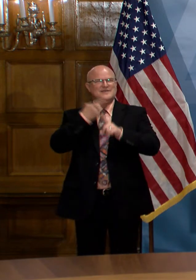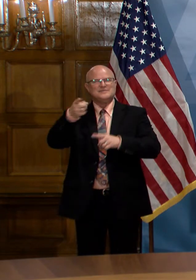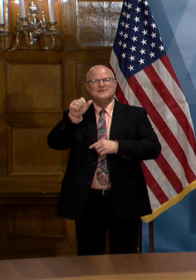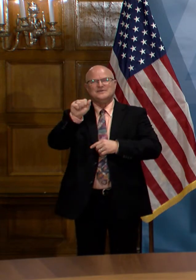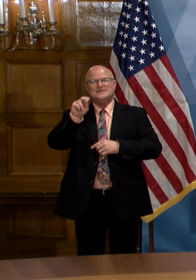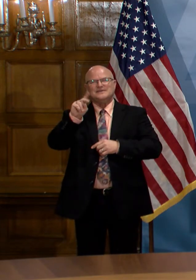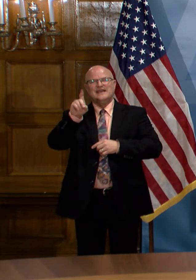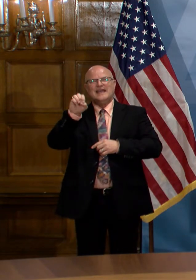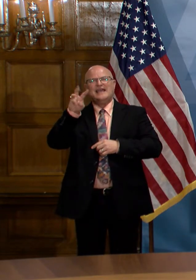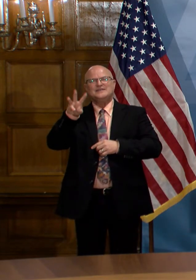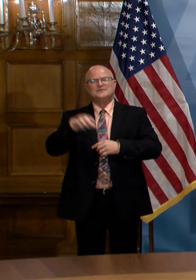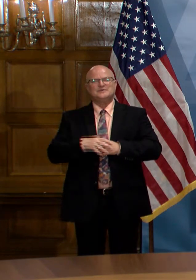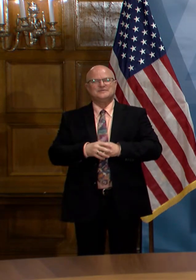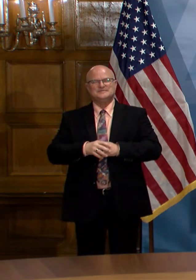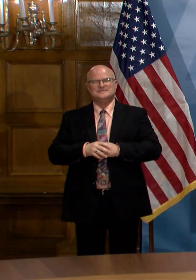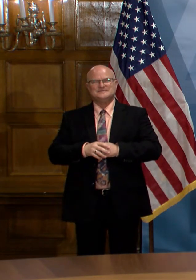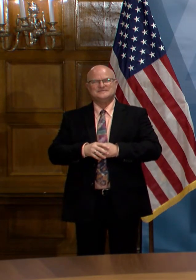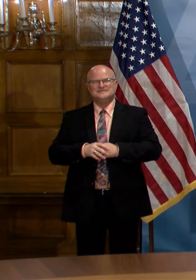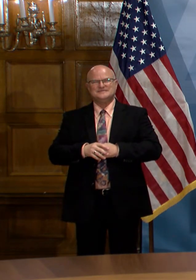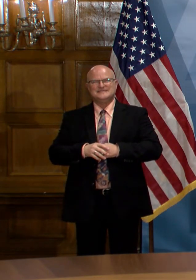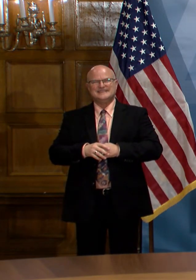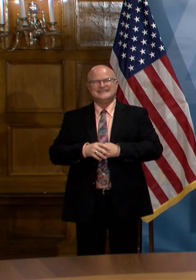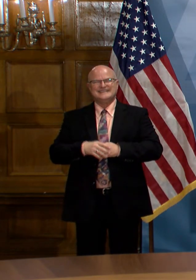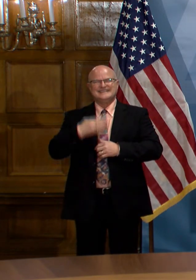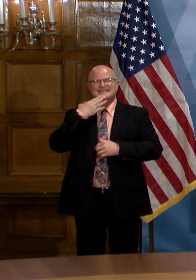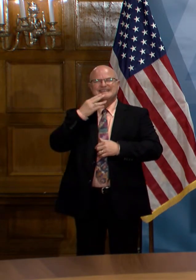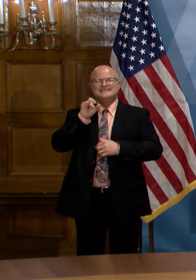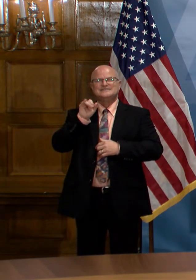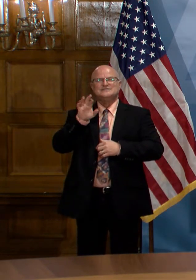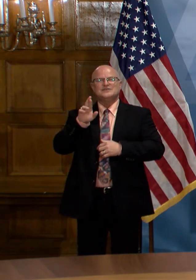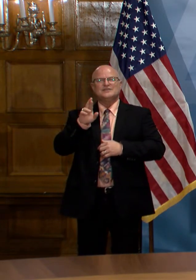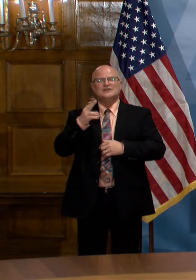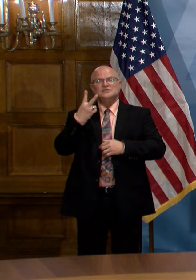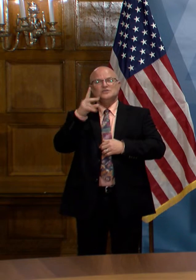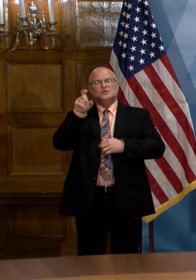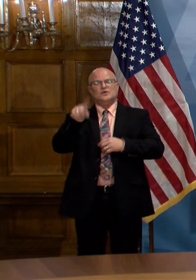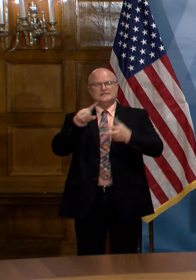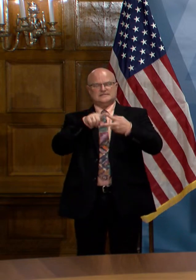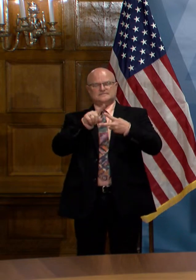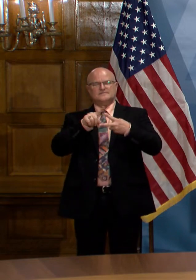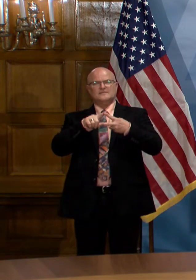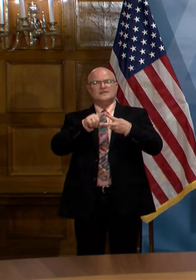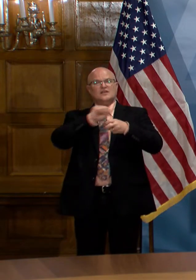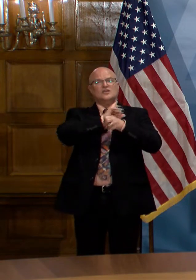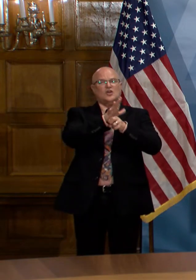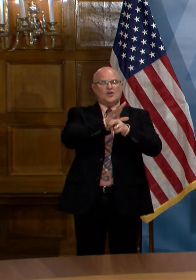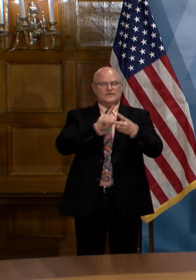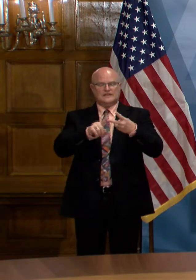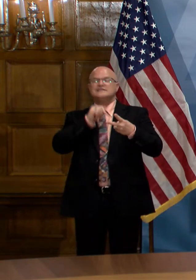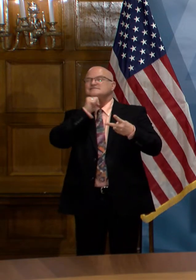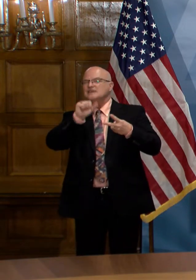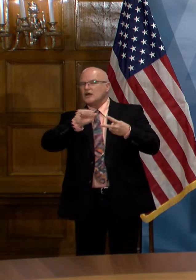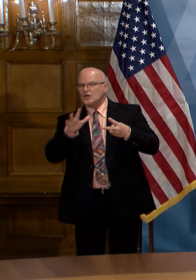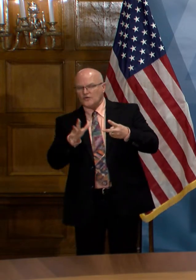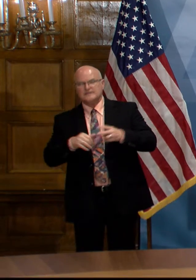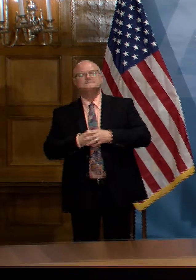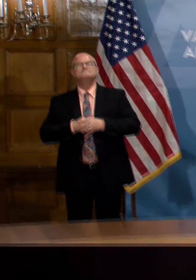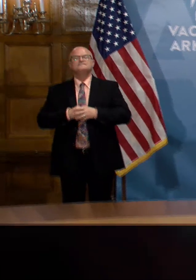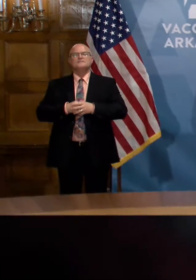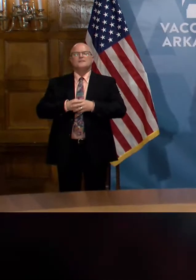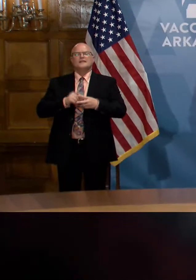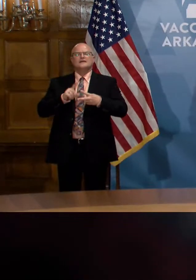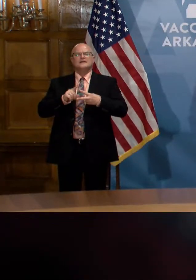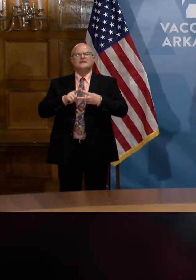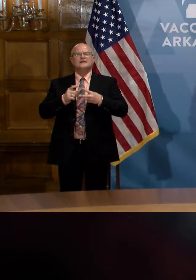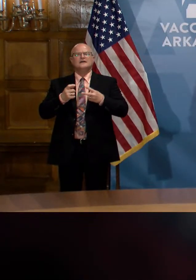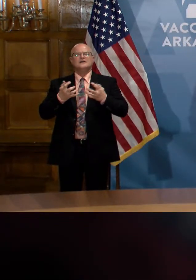today, Andrew. All right, well, thank you, sir. I had two questions, one COVID, one non-COVID. Wanted